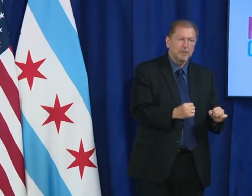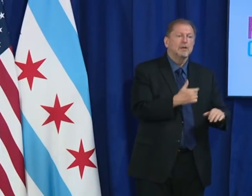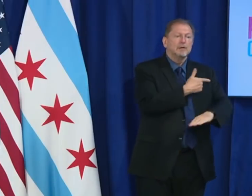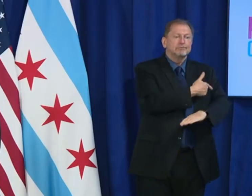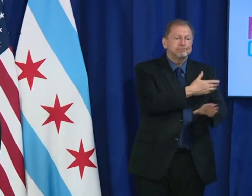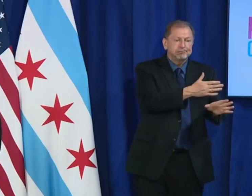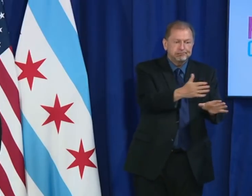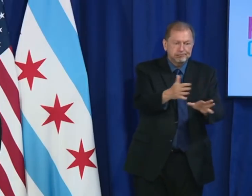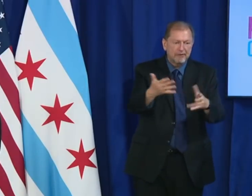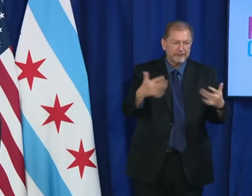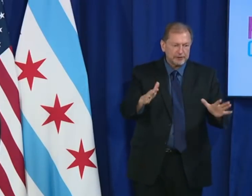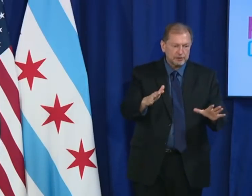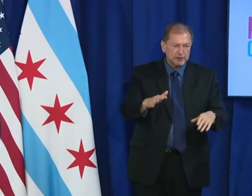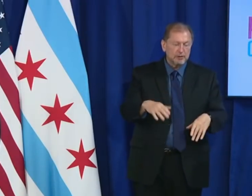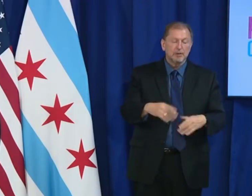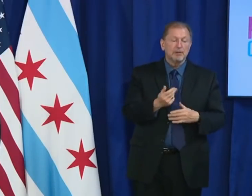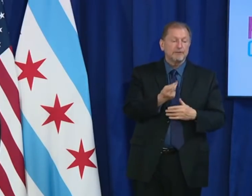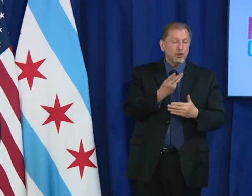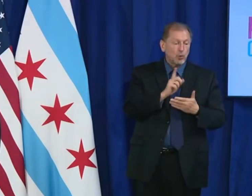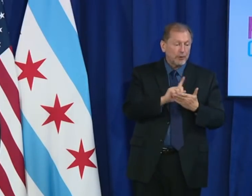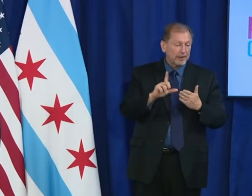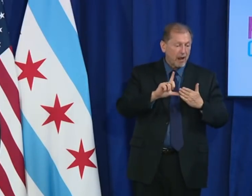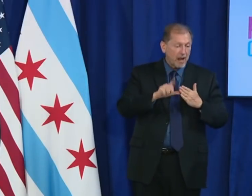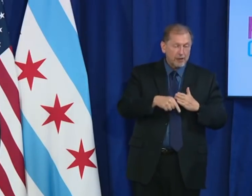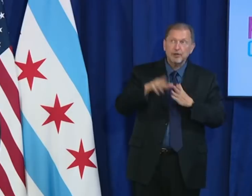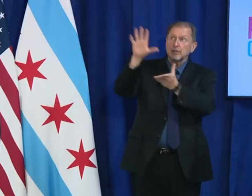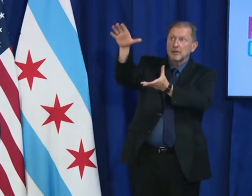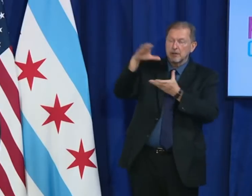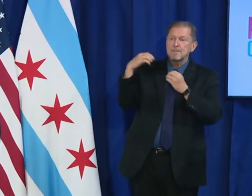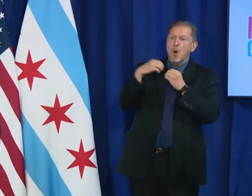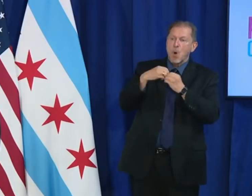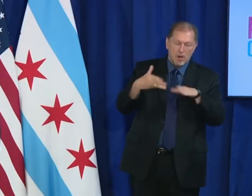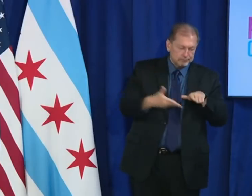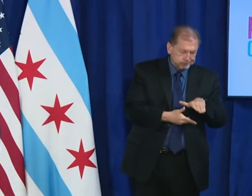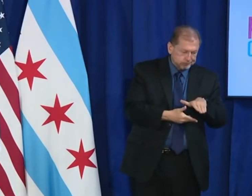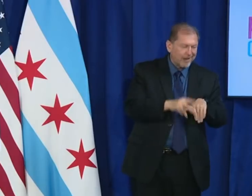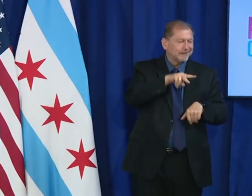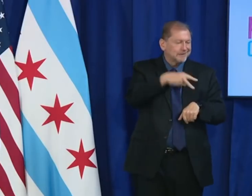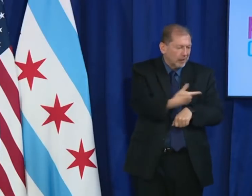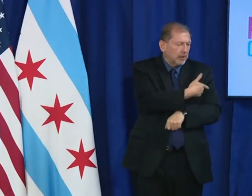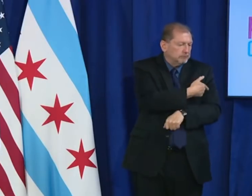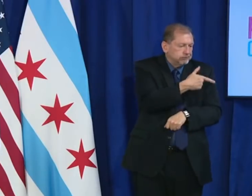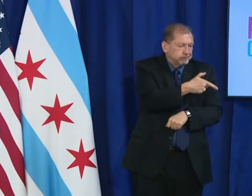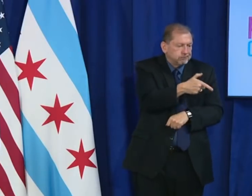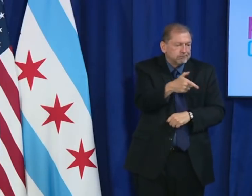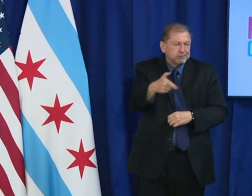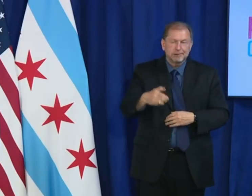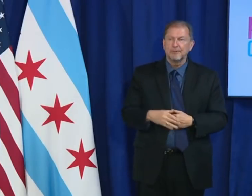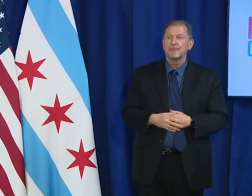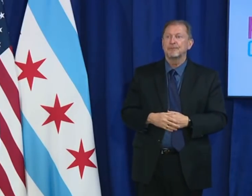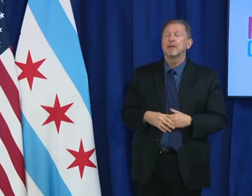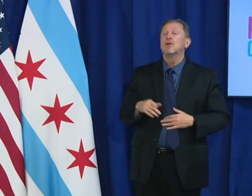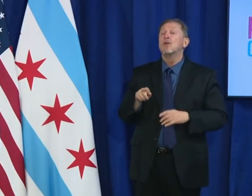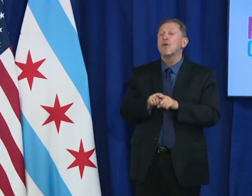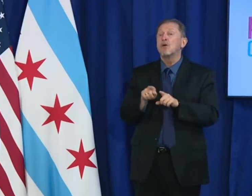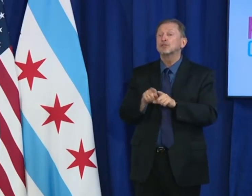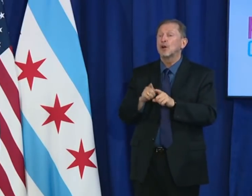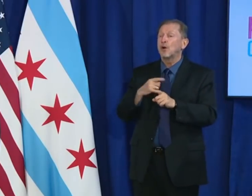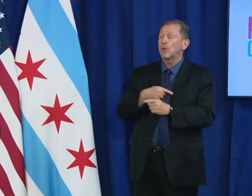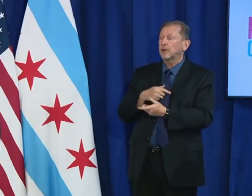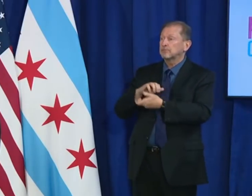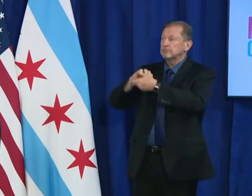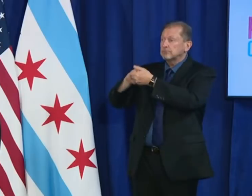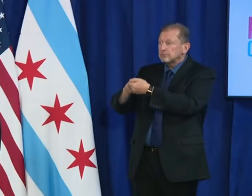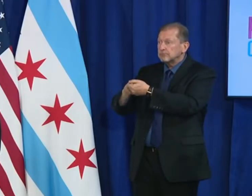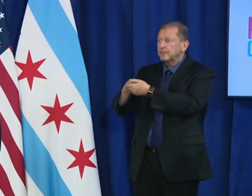that. With regard to communications, we are working with our partner organizations. We've also started